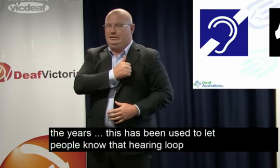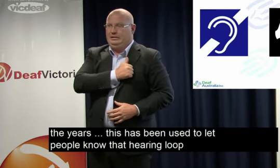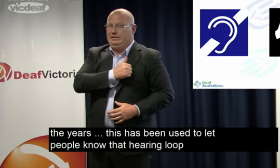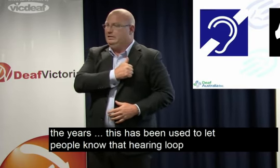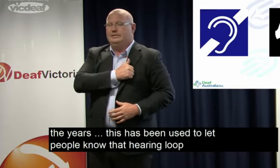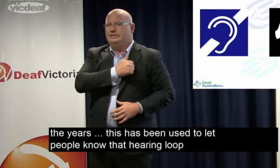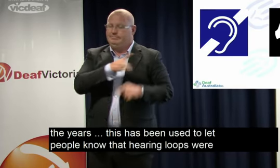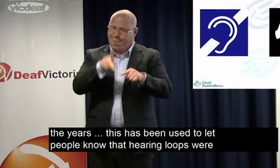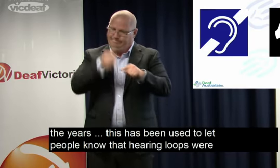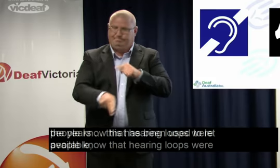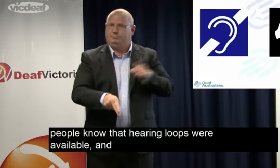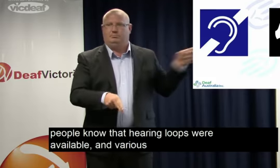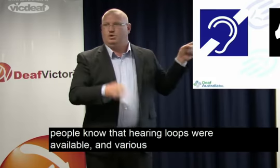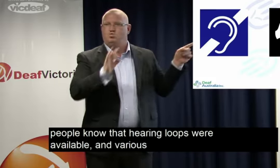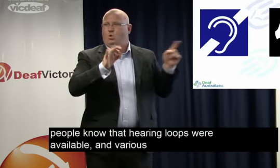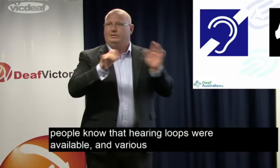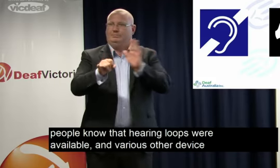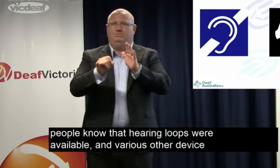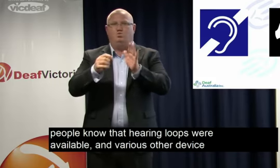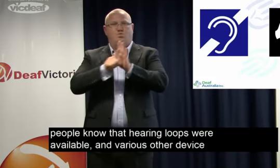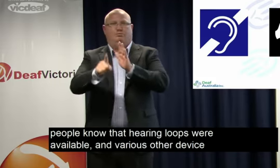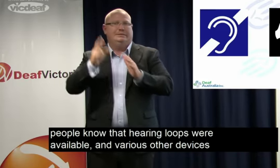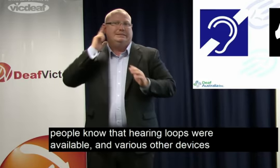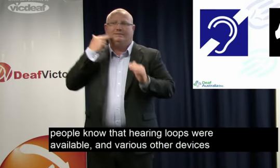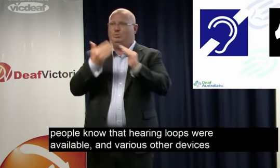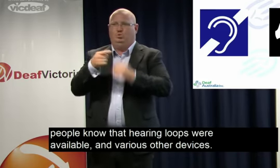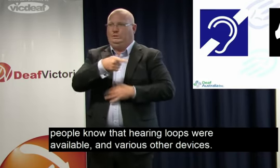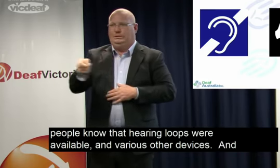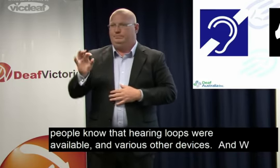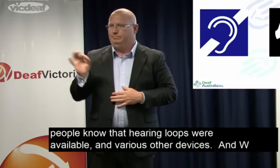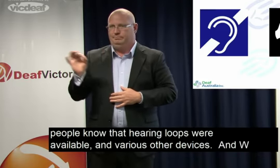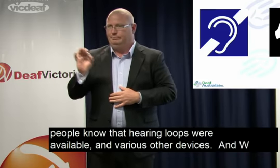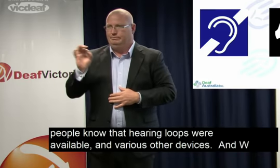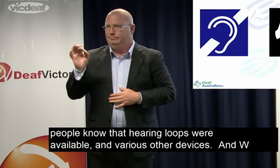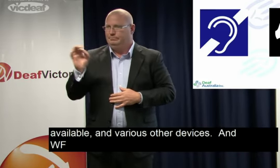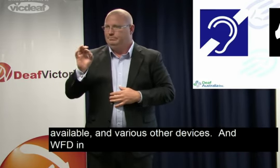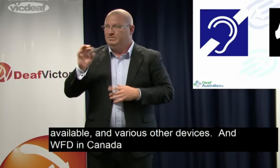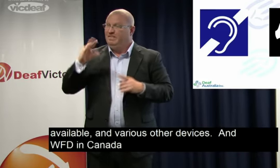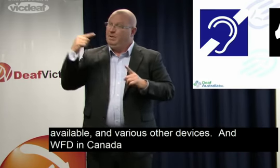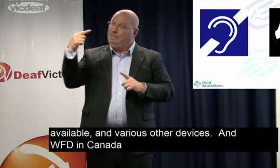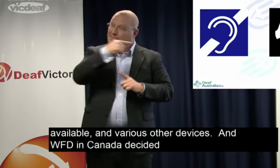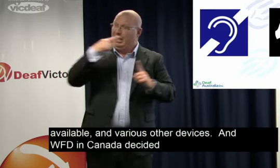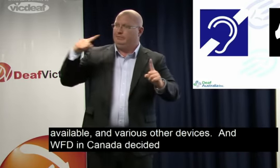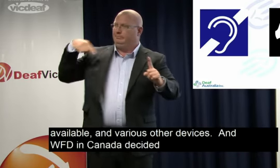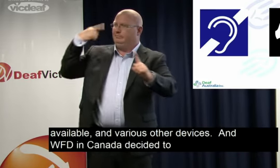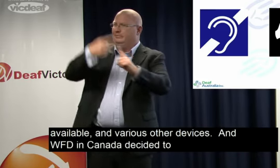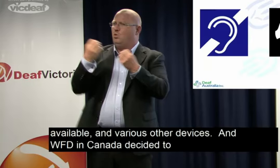at WFD in Canada, they decided to cease this symbol in terms of being representative of the deaf